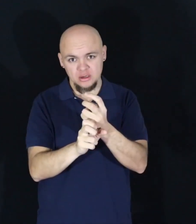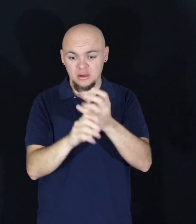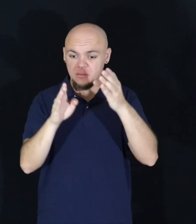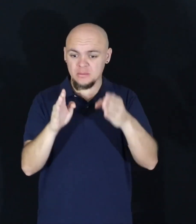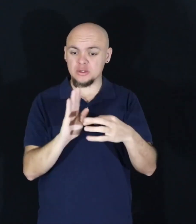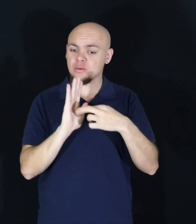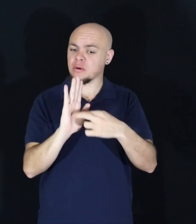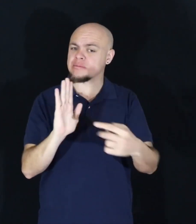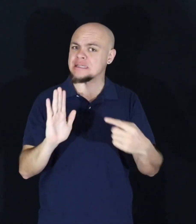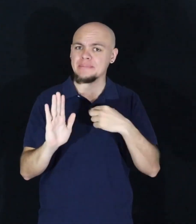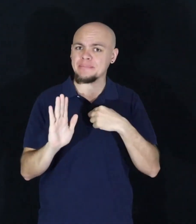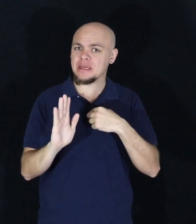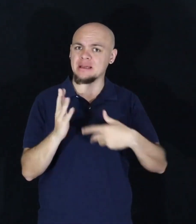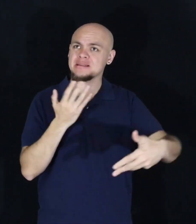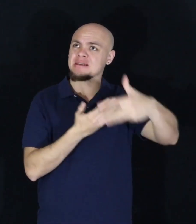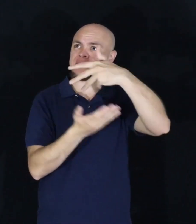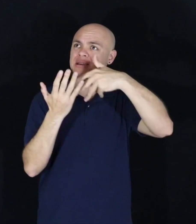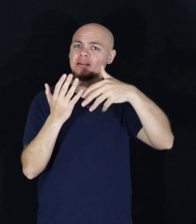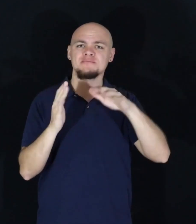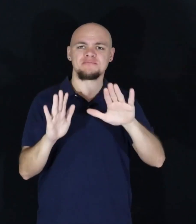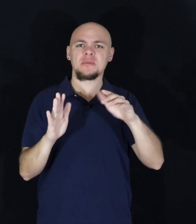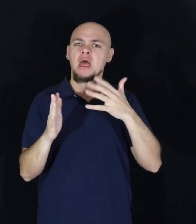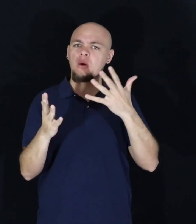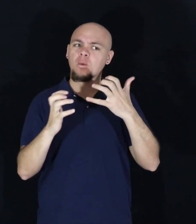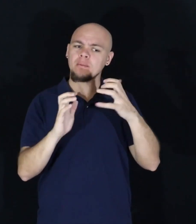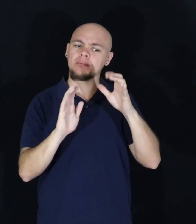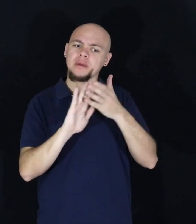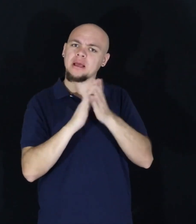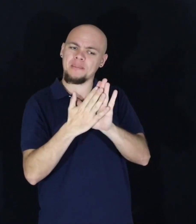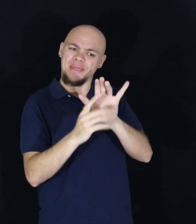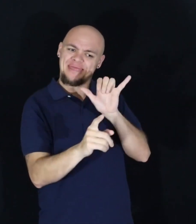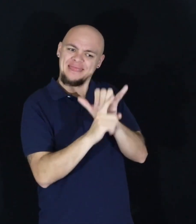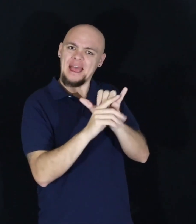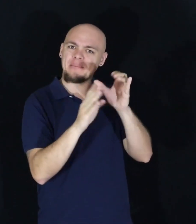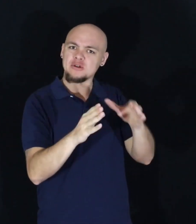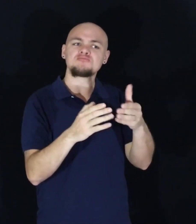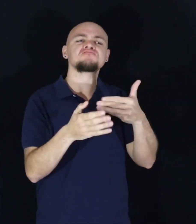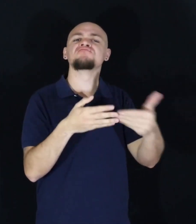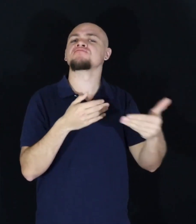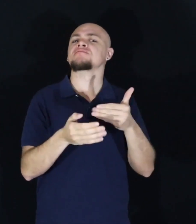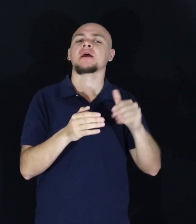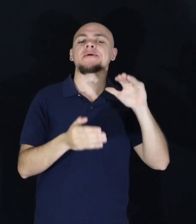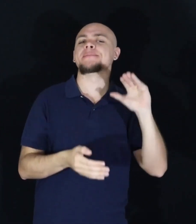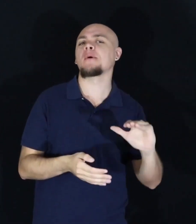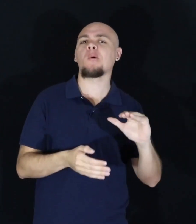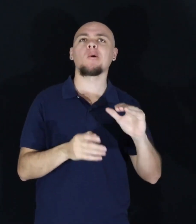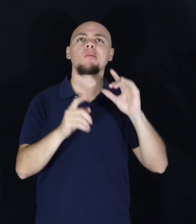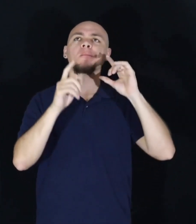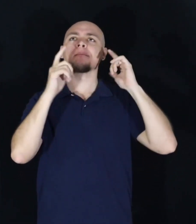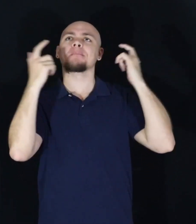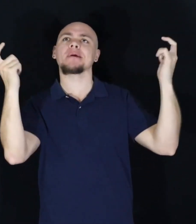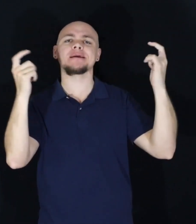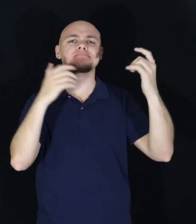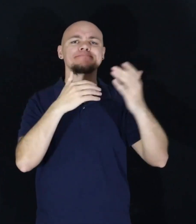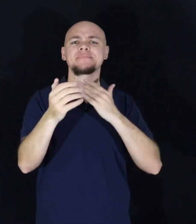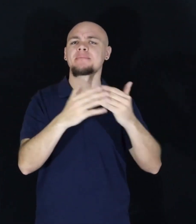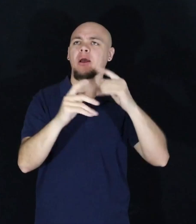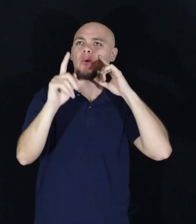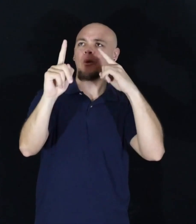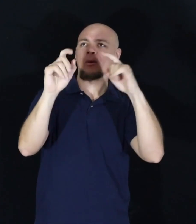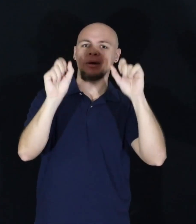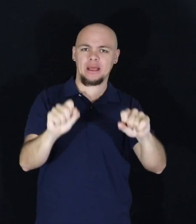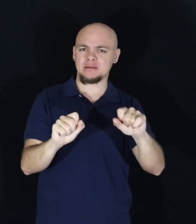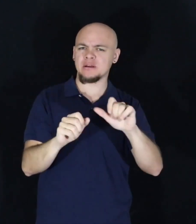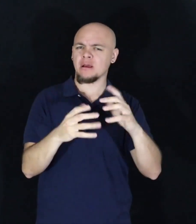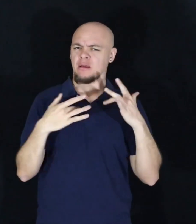me in society, so I want to be that person for others. I want to show no matter how small or big their goal is, they can reach it. They just need to